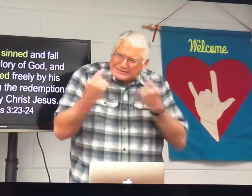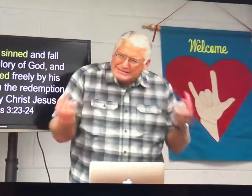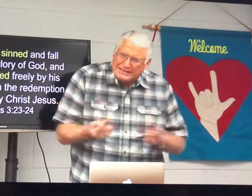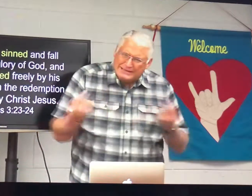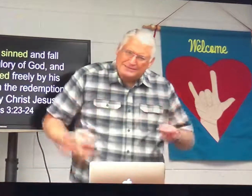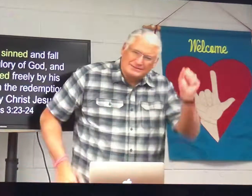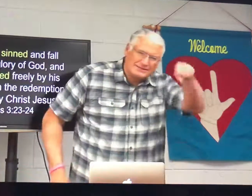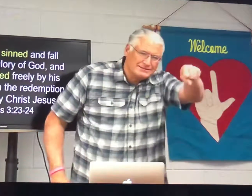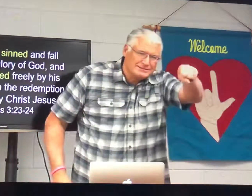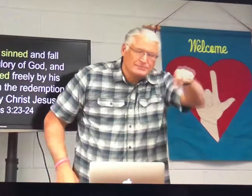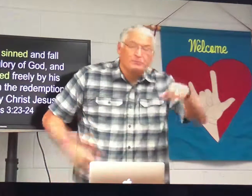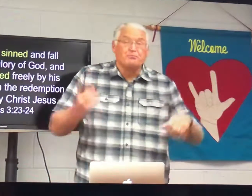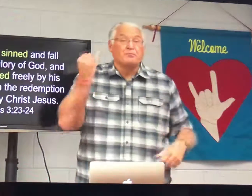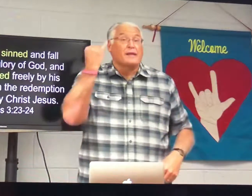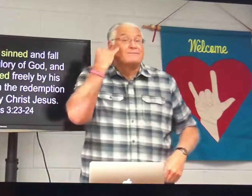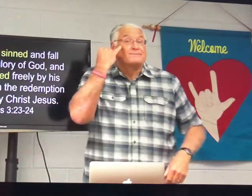That's a strike, and it's 1-1.